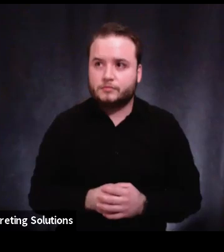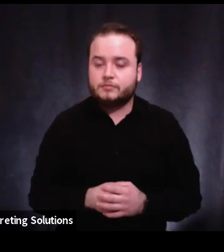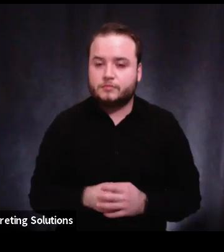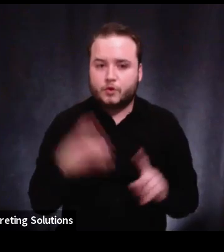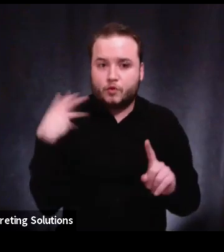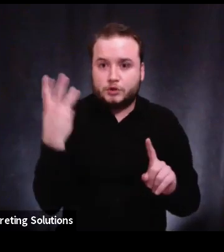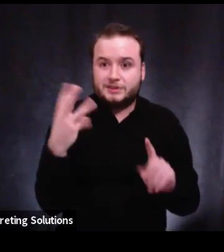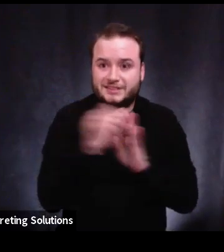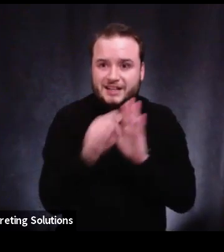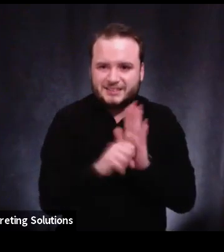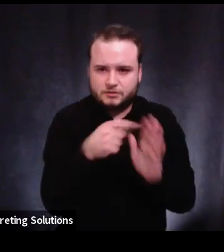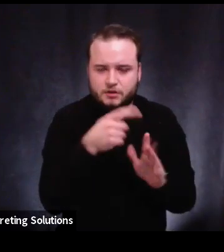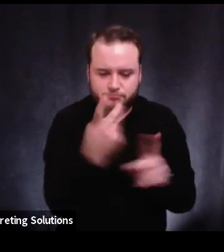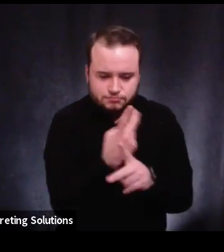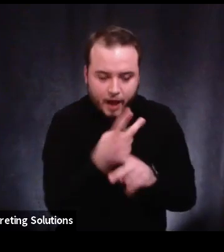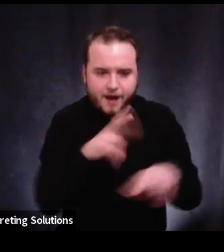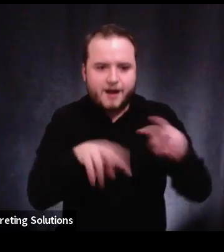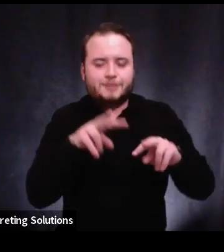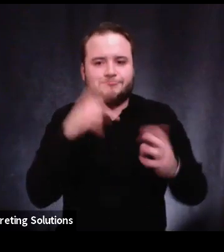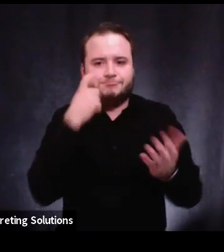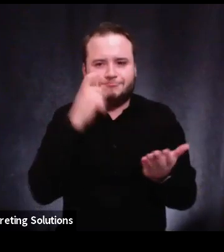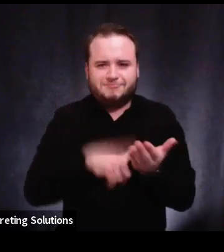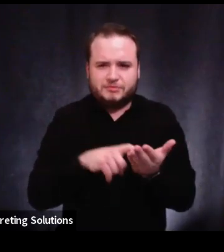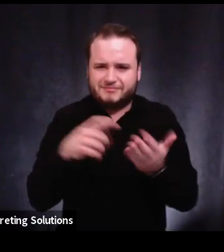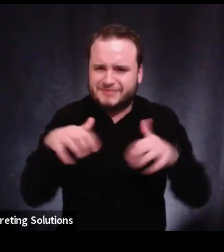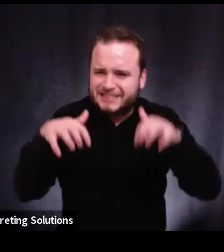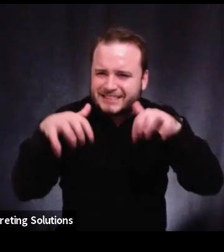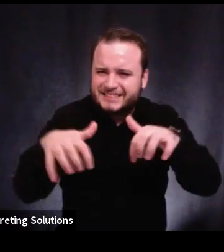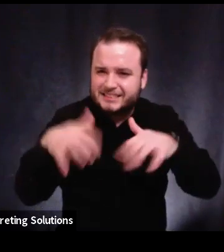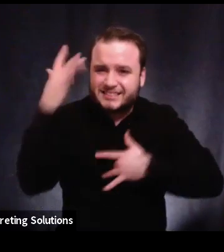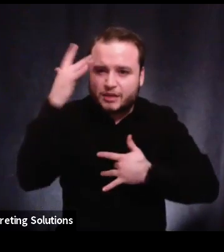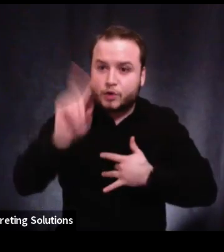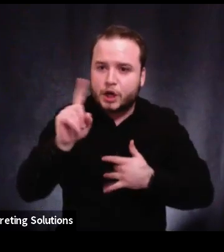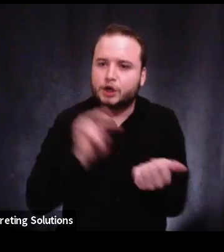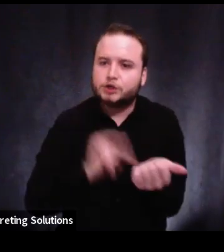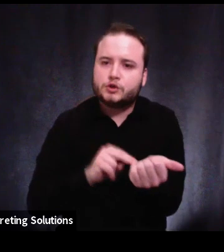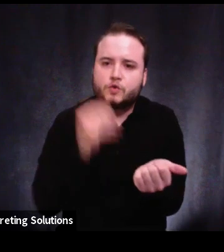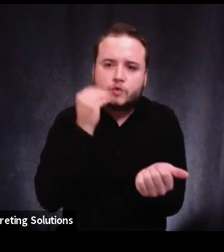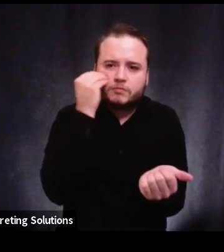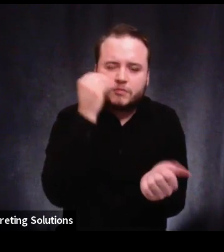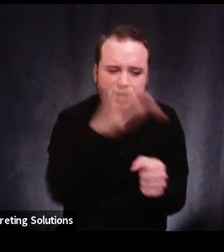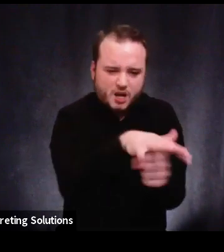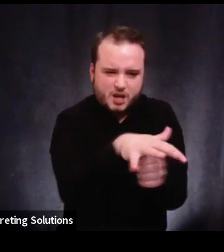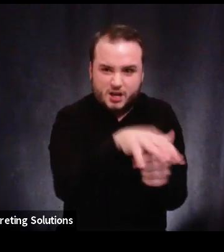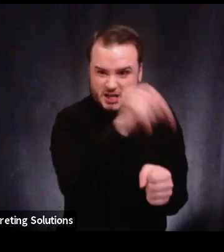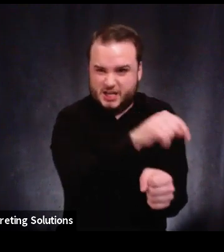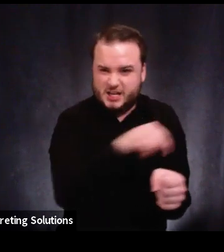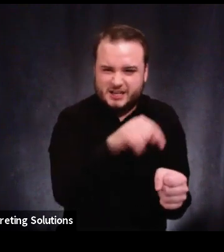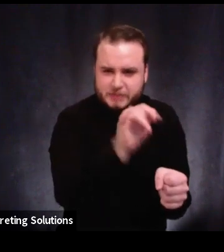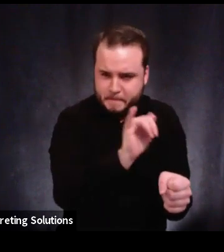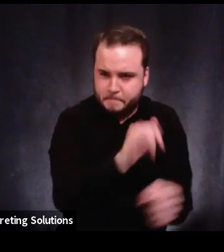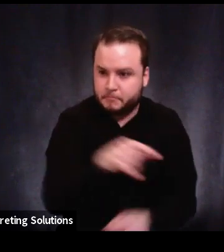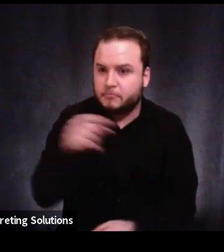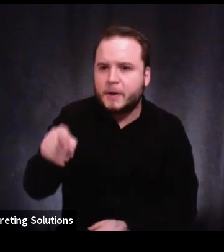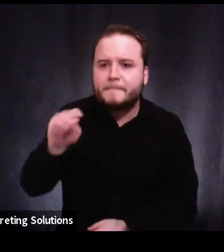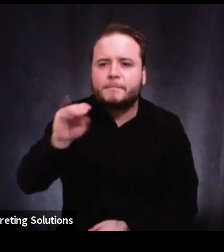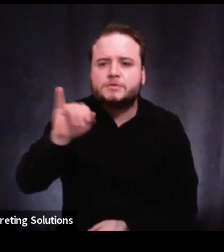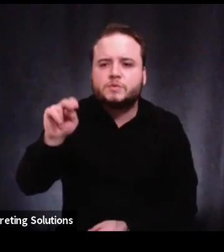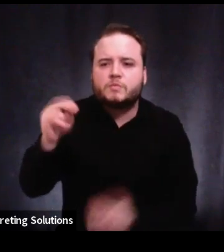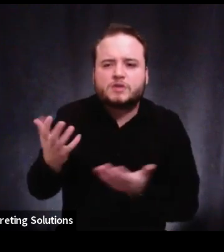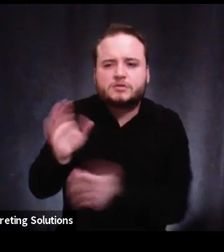on where the pathogen moves through the population, the speed at which it's passed on could